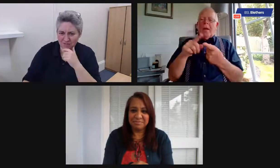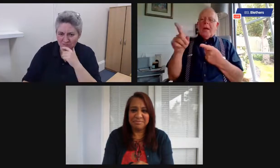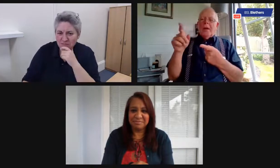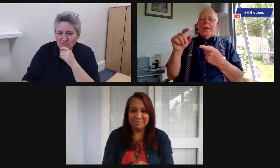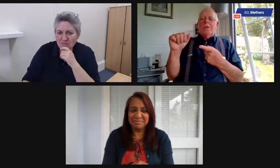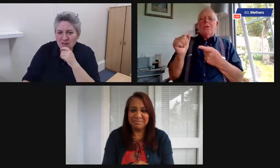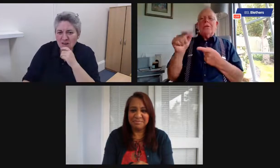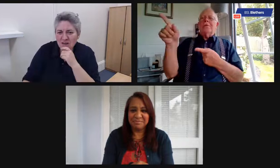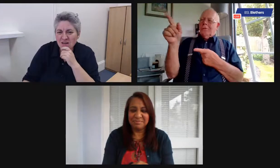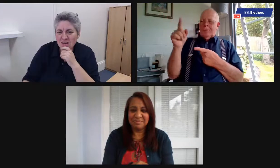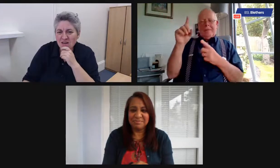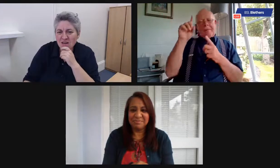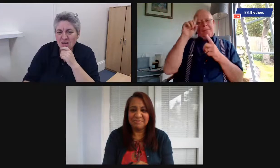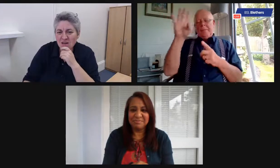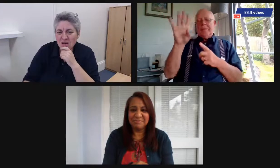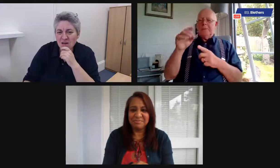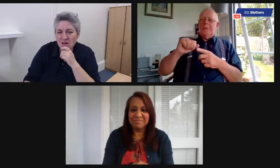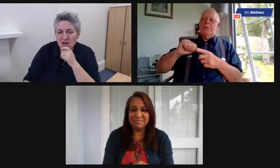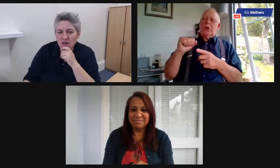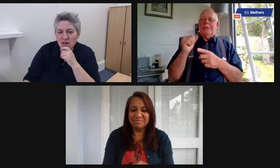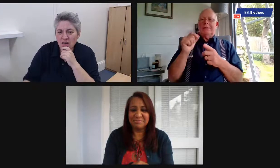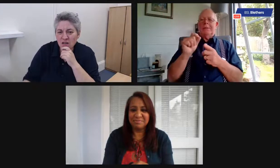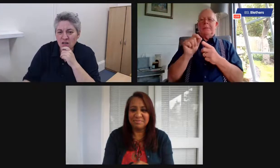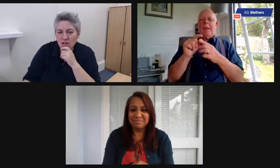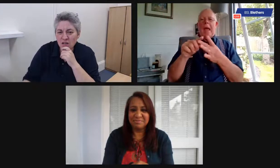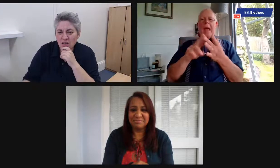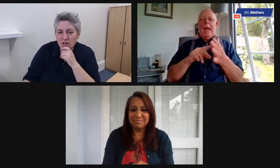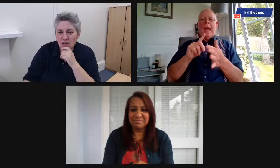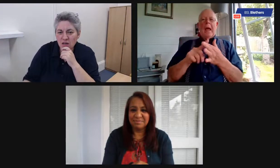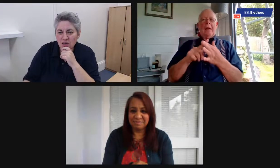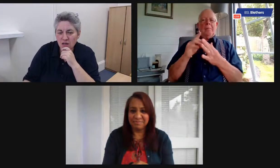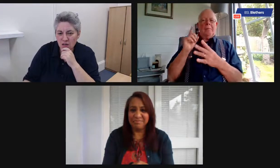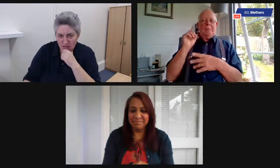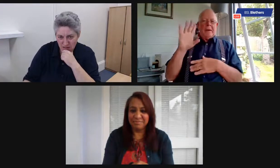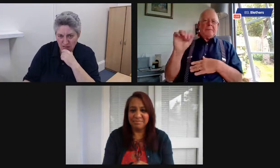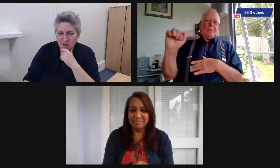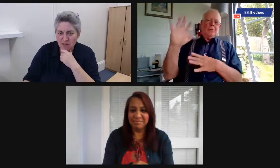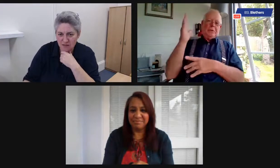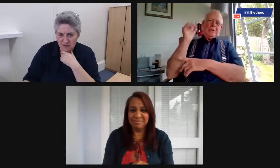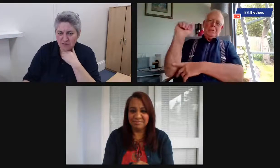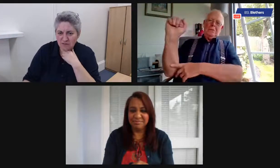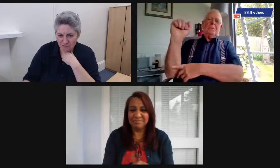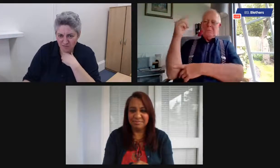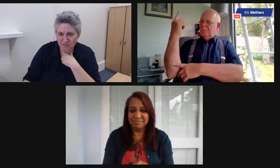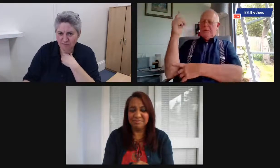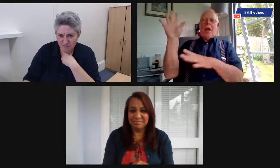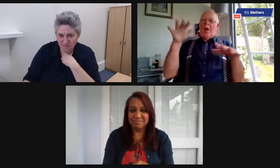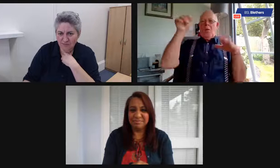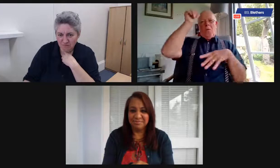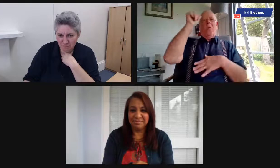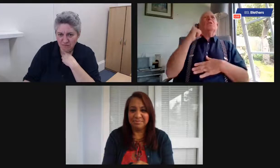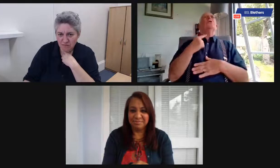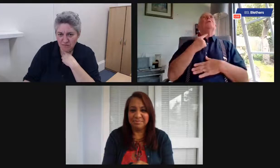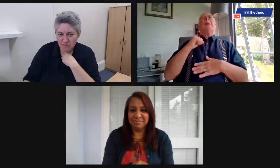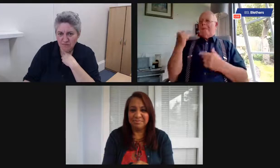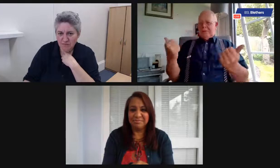pine, sorry, so right? you were. Because Scotland is famous for its pine. right? That's It's a right. famous native